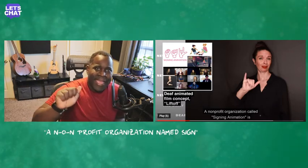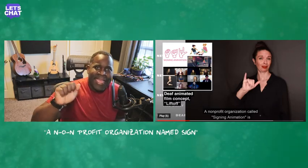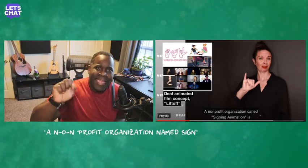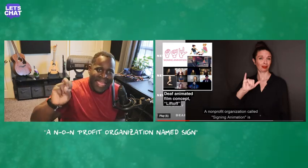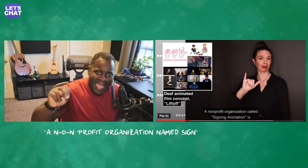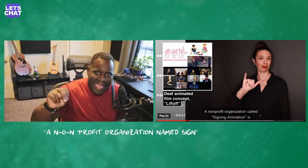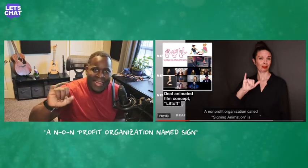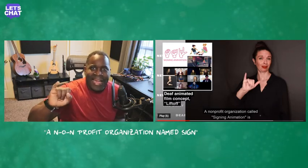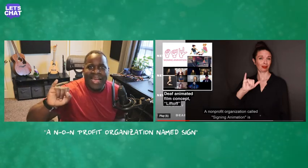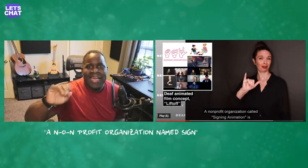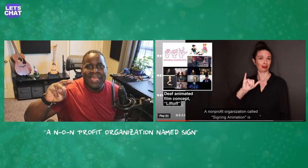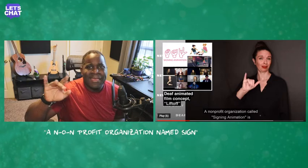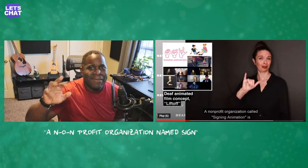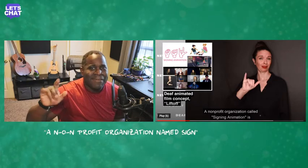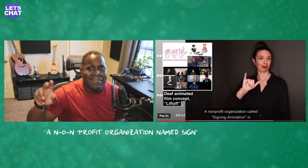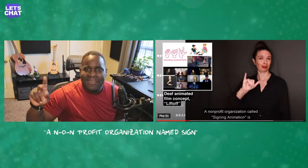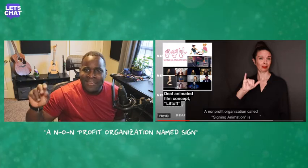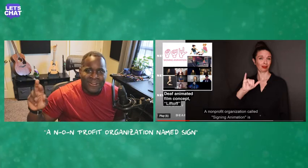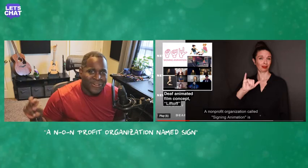or